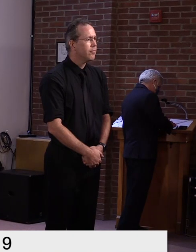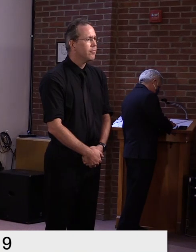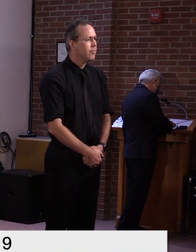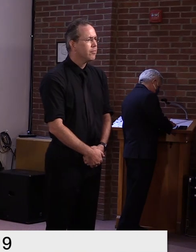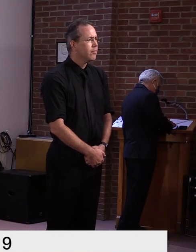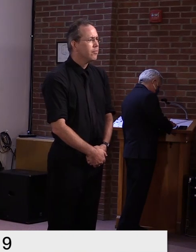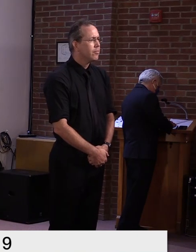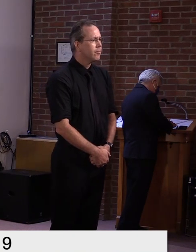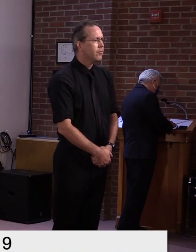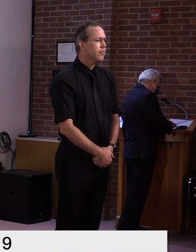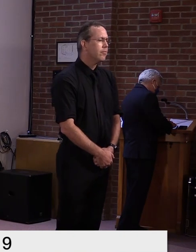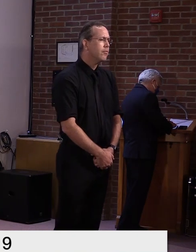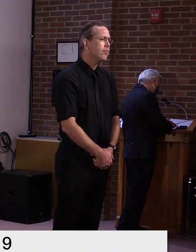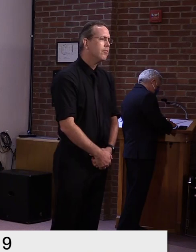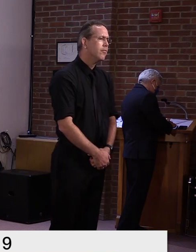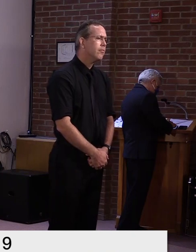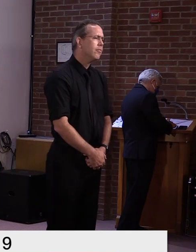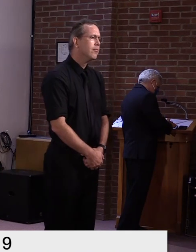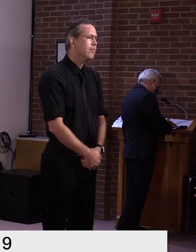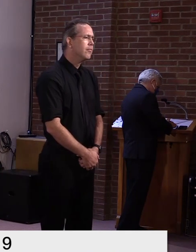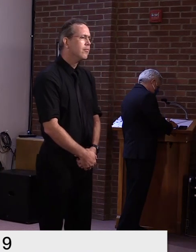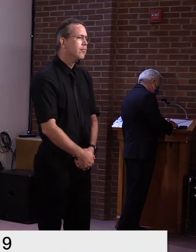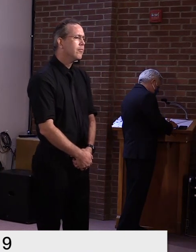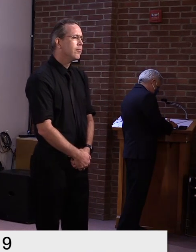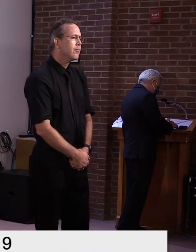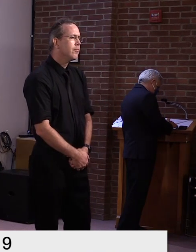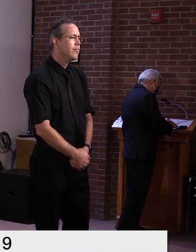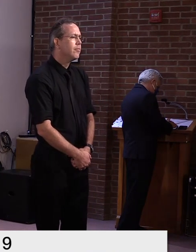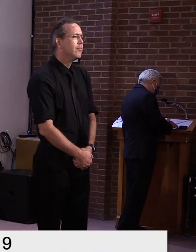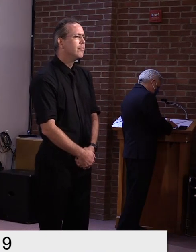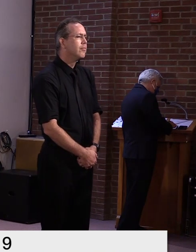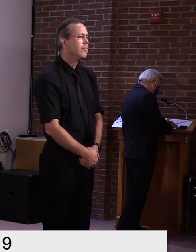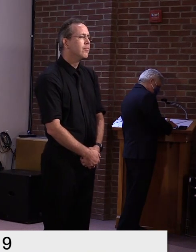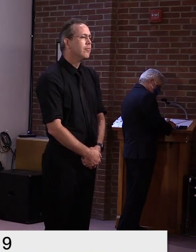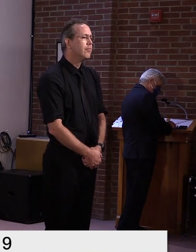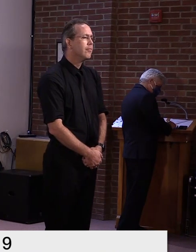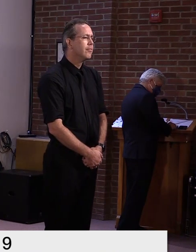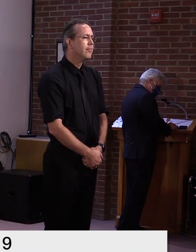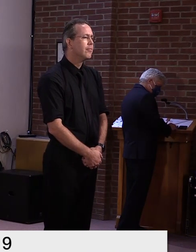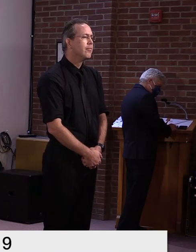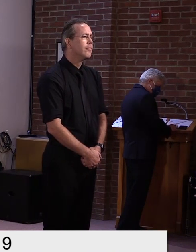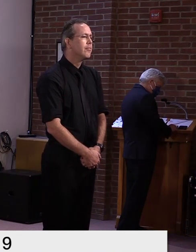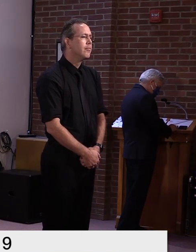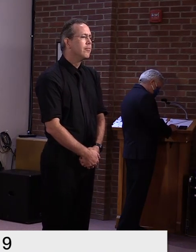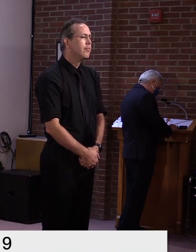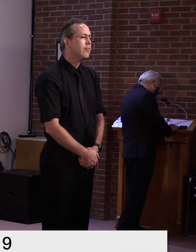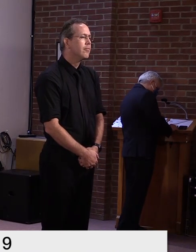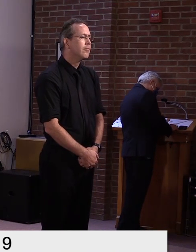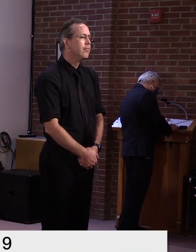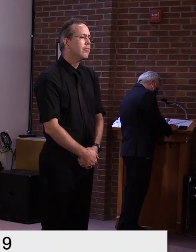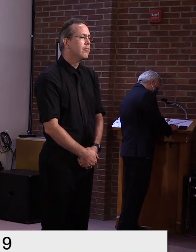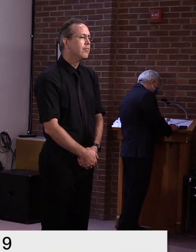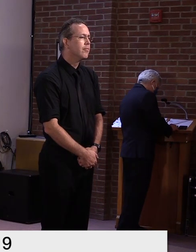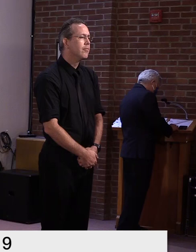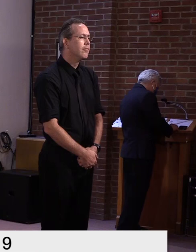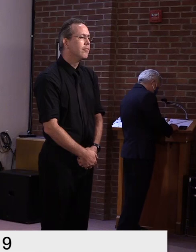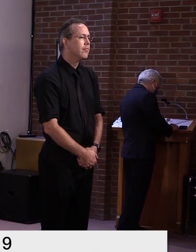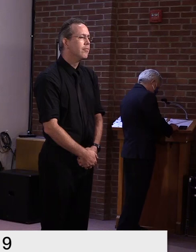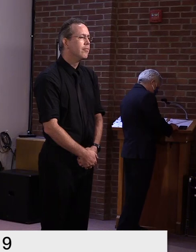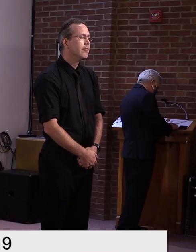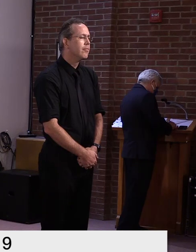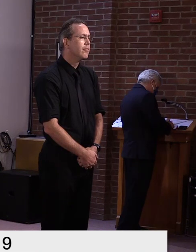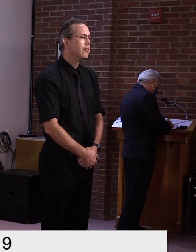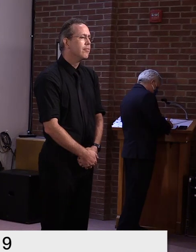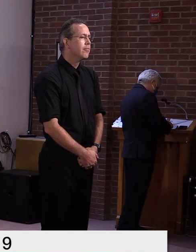it's sort of a double-edged sword there. You want the people to travel here, but you don't want the sick people to travel here. Is there, have you